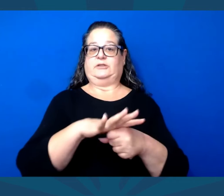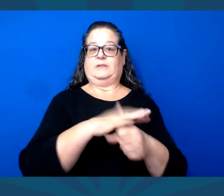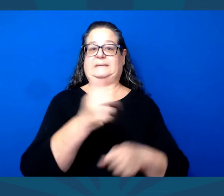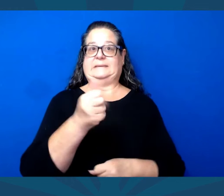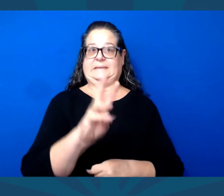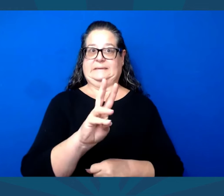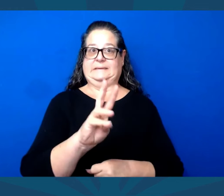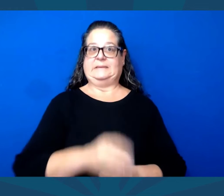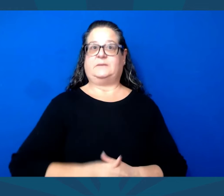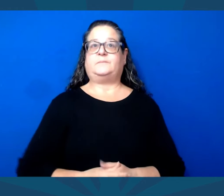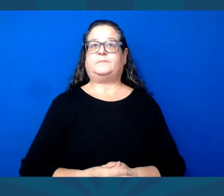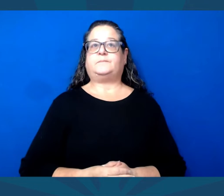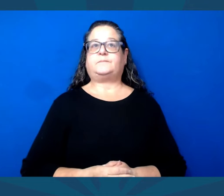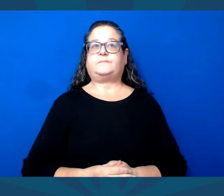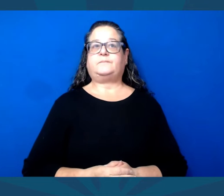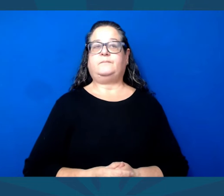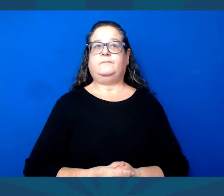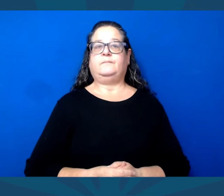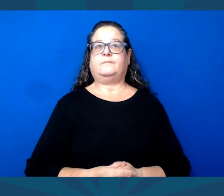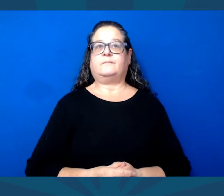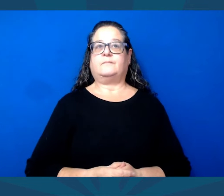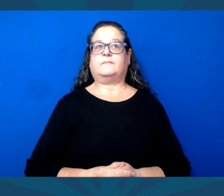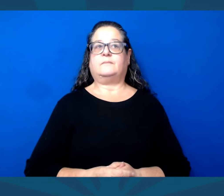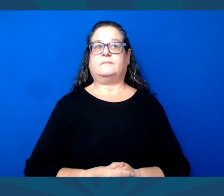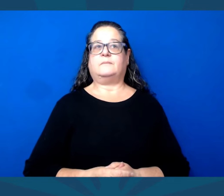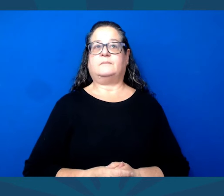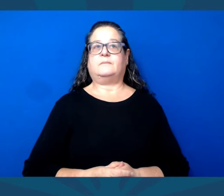Candidates for State Senator, District 16.